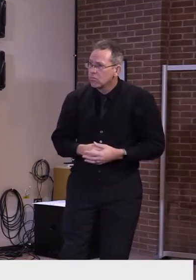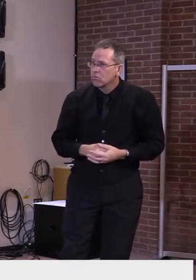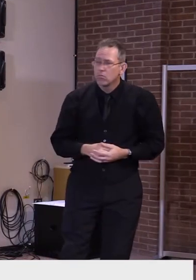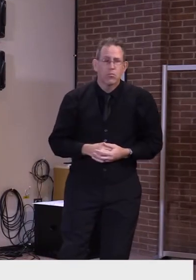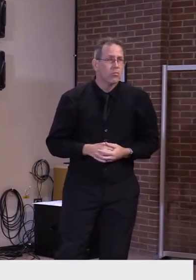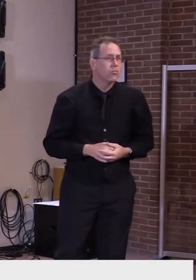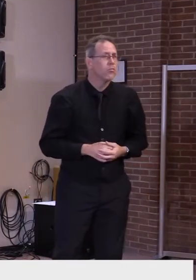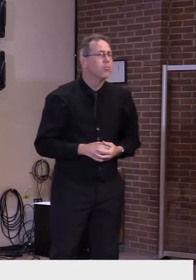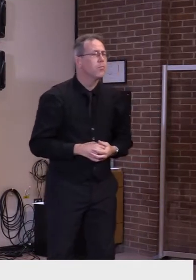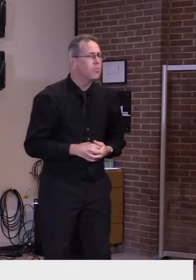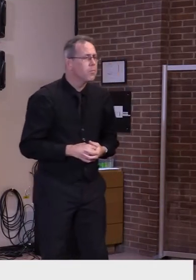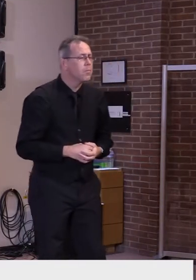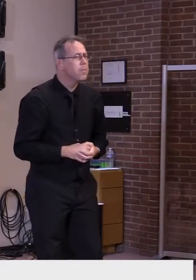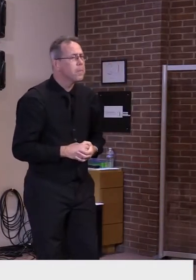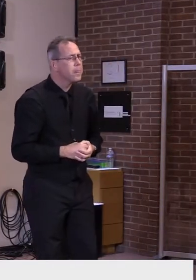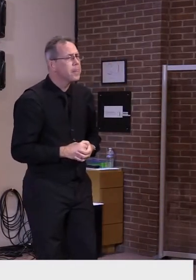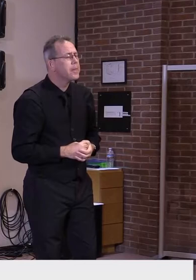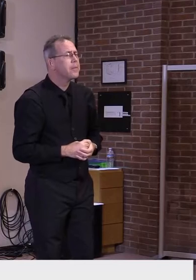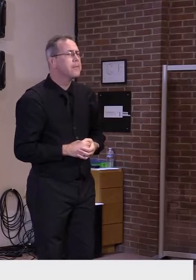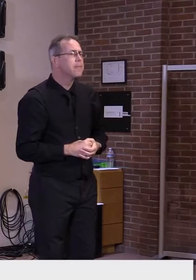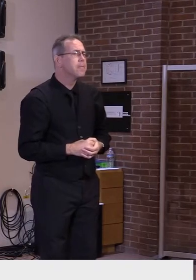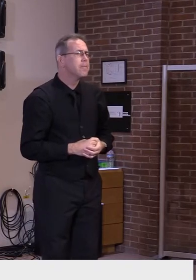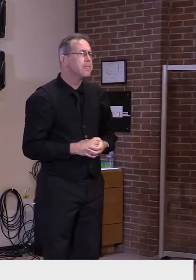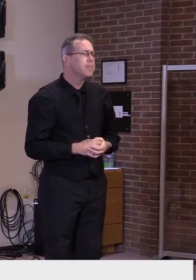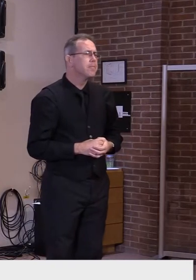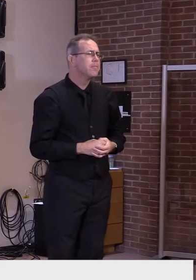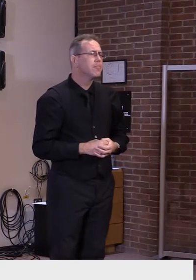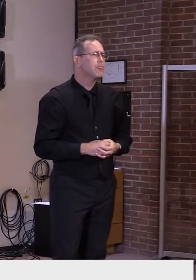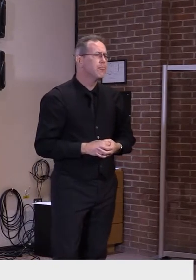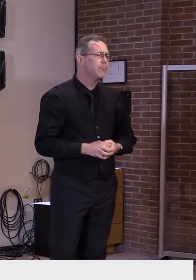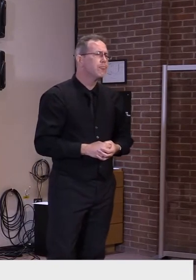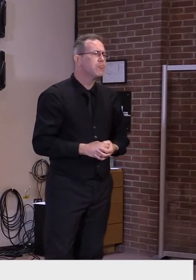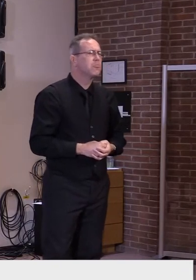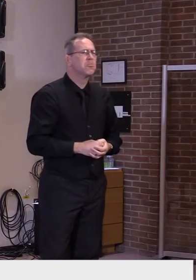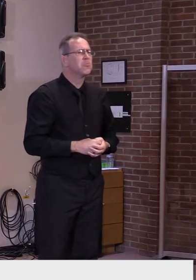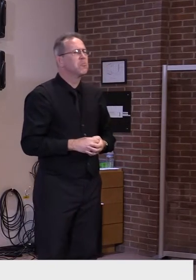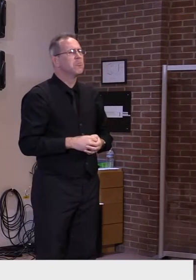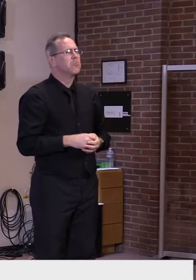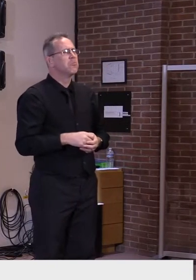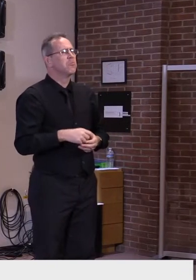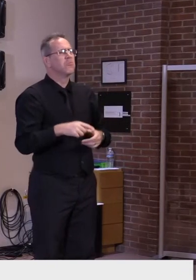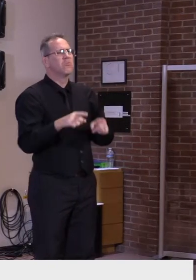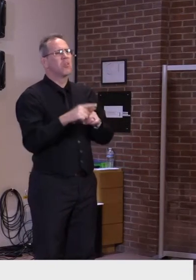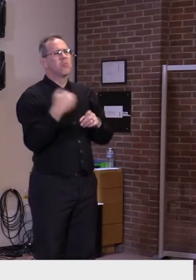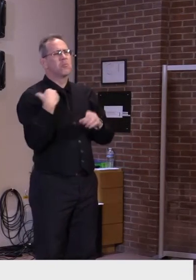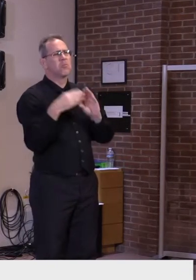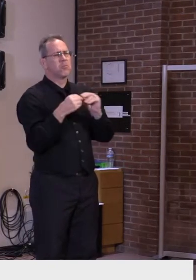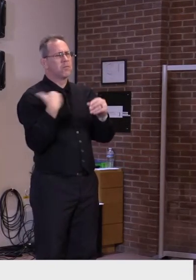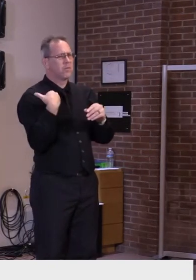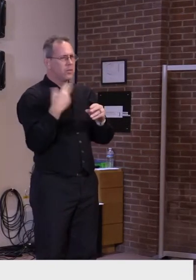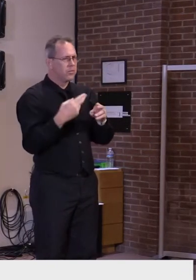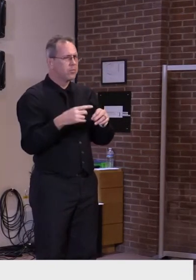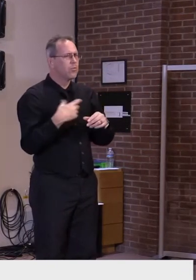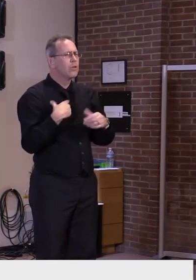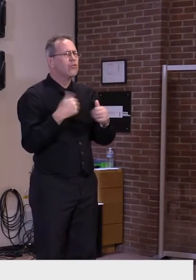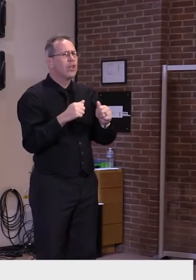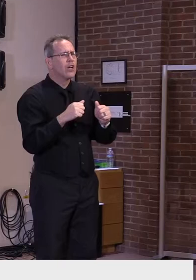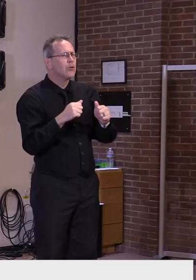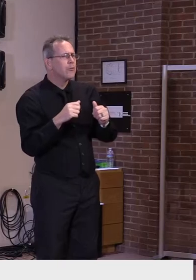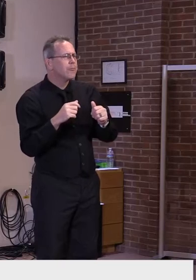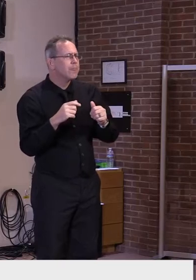Leora, as we mentioned, there are several types of beds that we're looking at. One is to open up